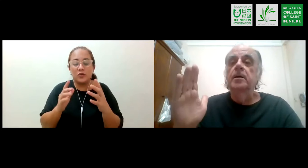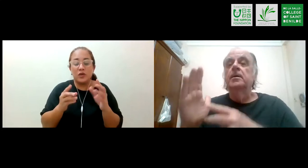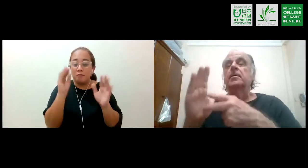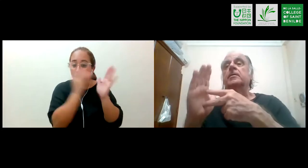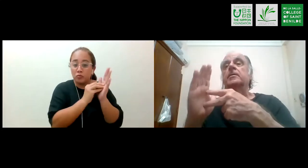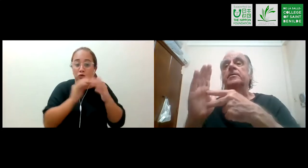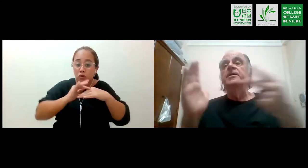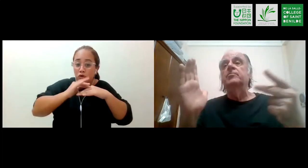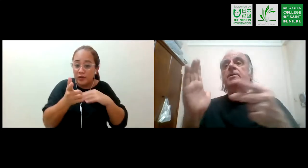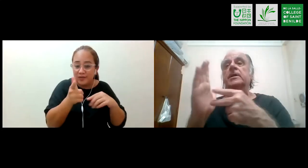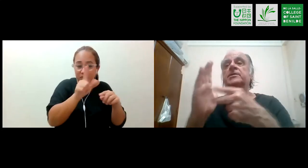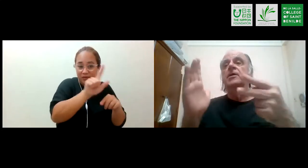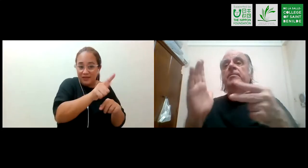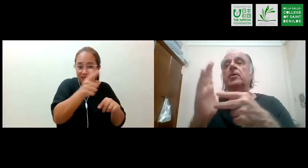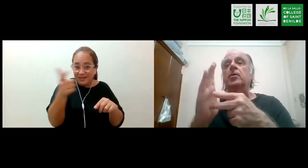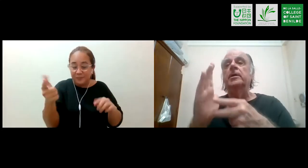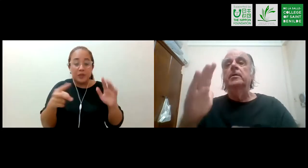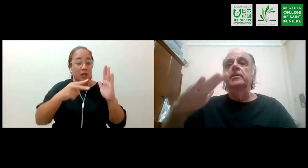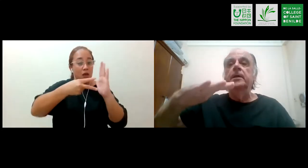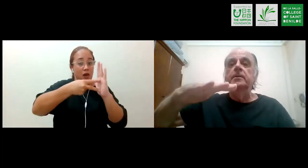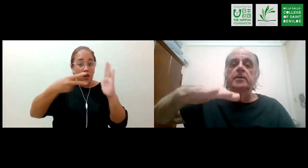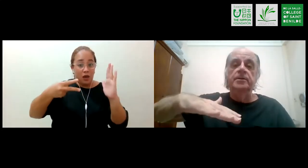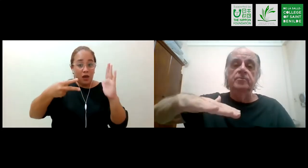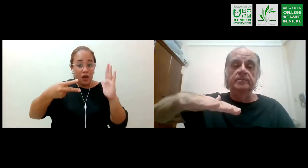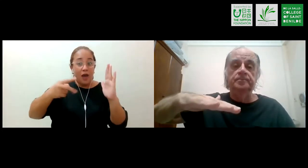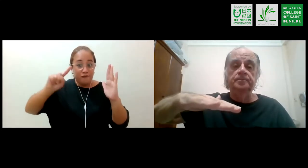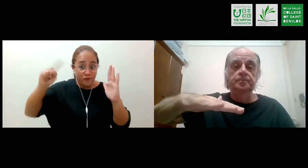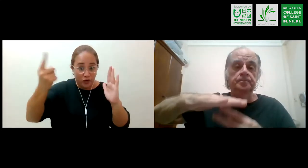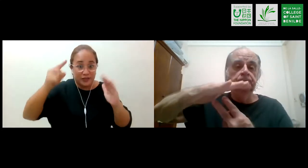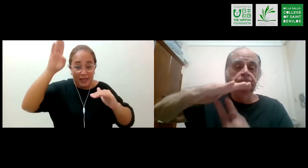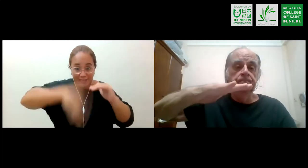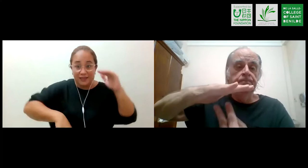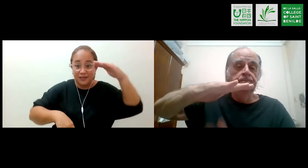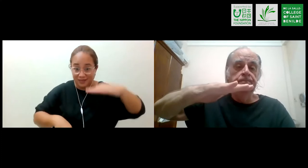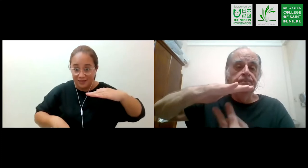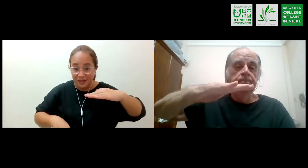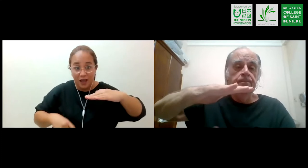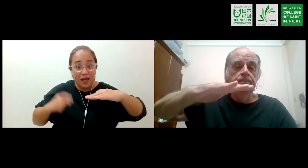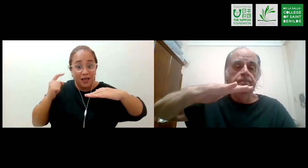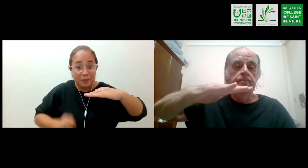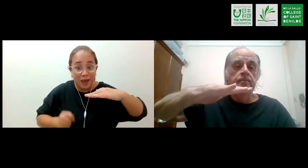like this one is going to be earlier than this one.